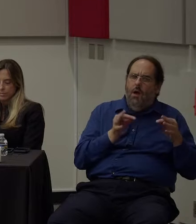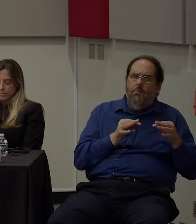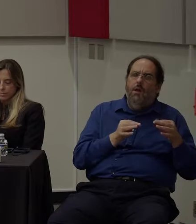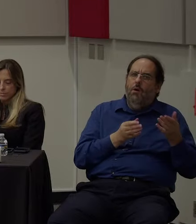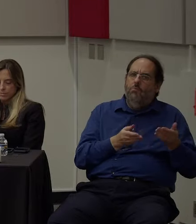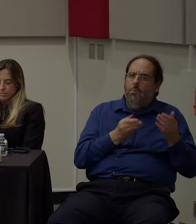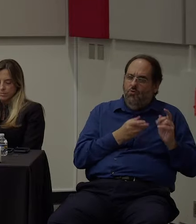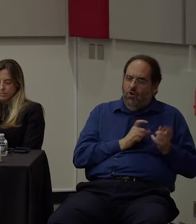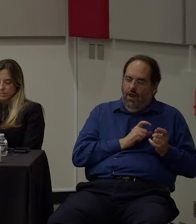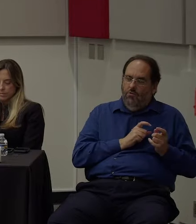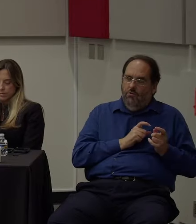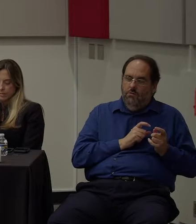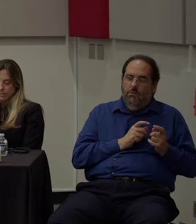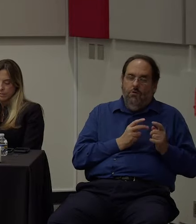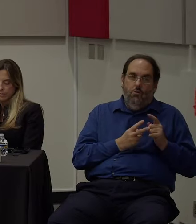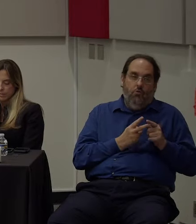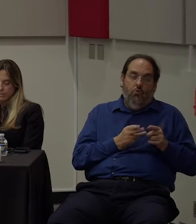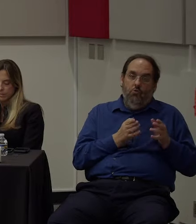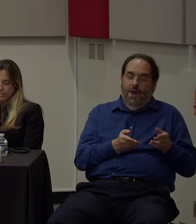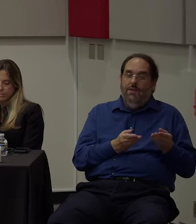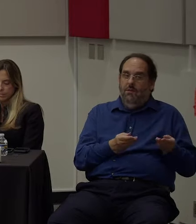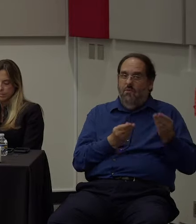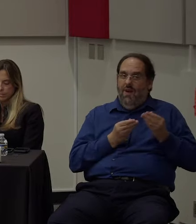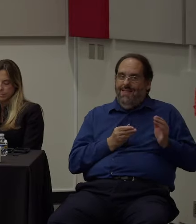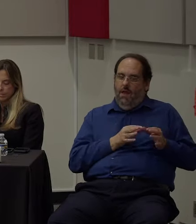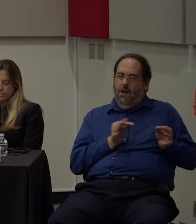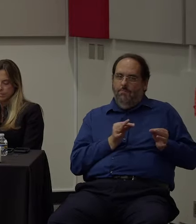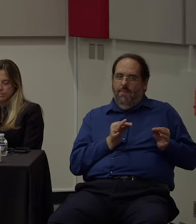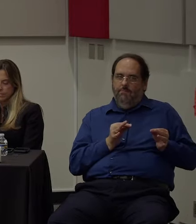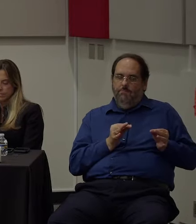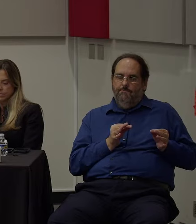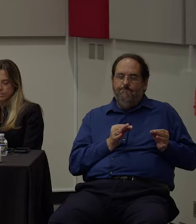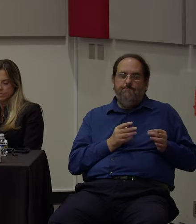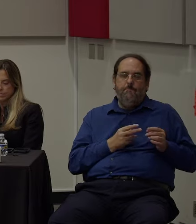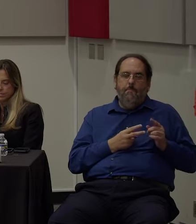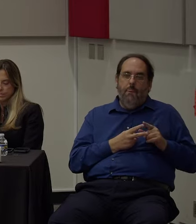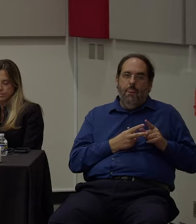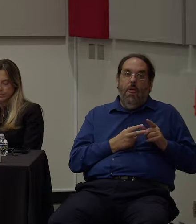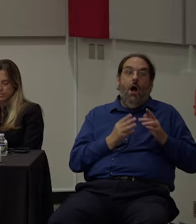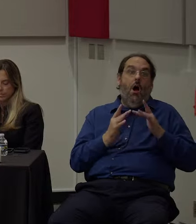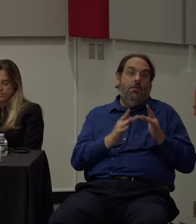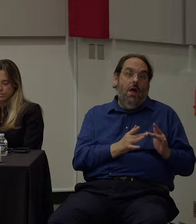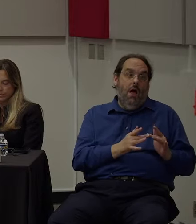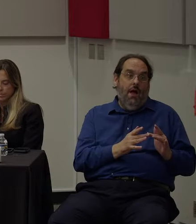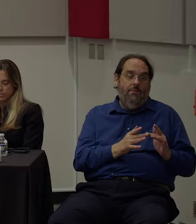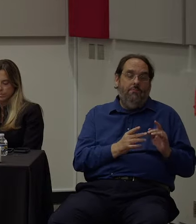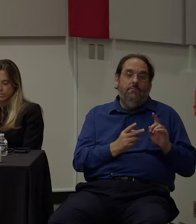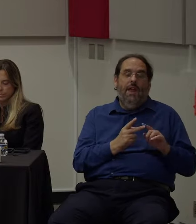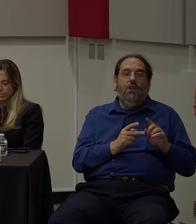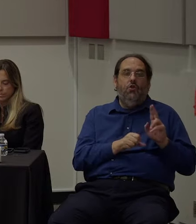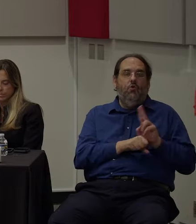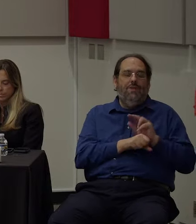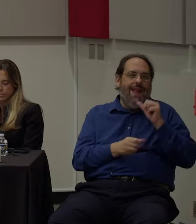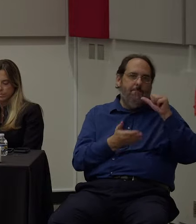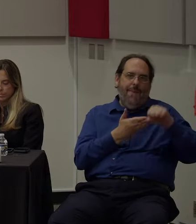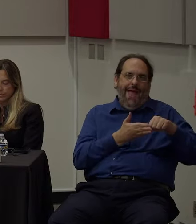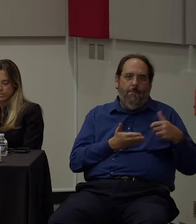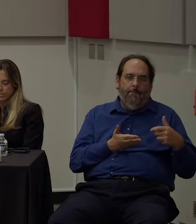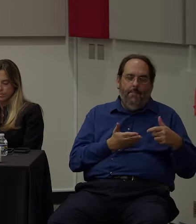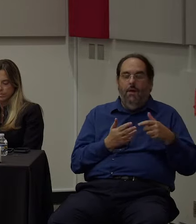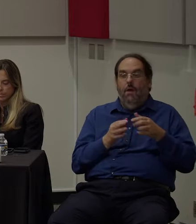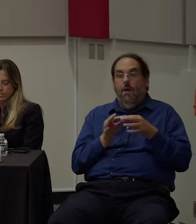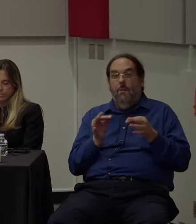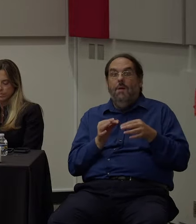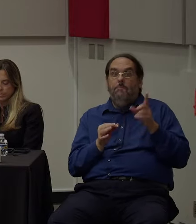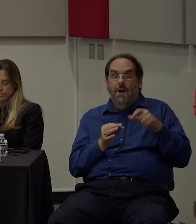changes. There are 2 ways to provide comment, online and by mail.